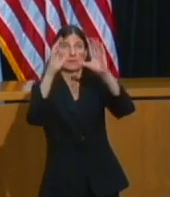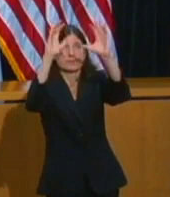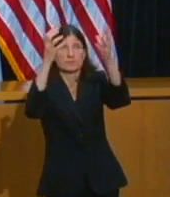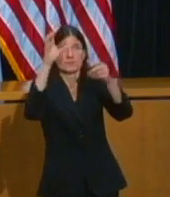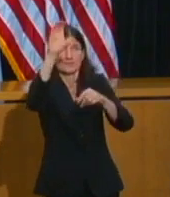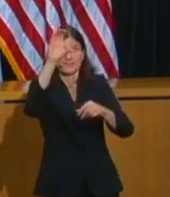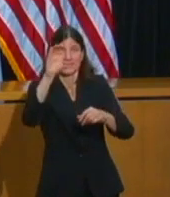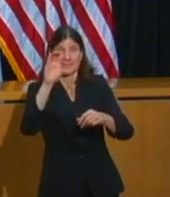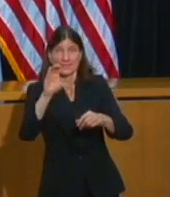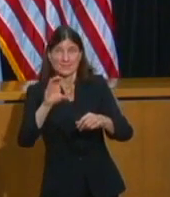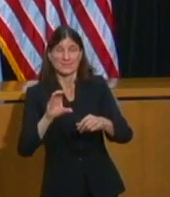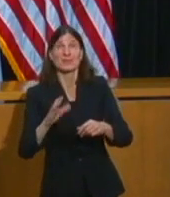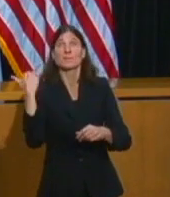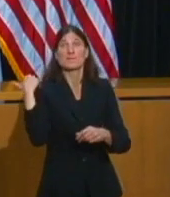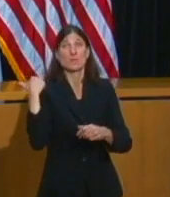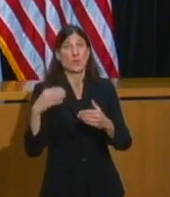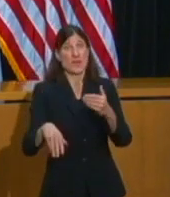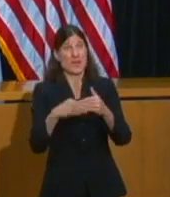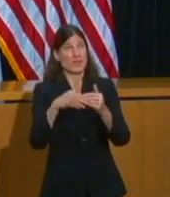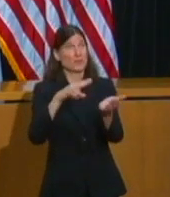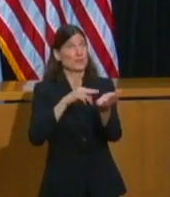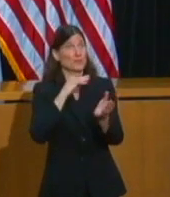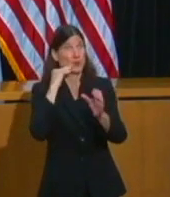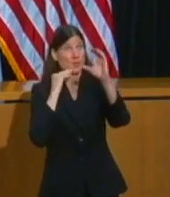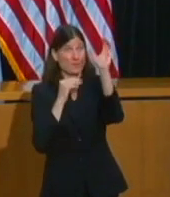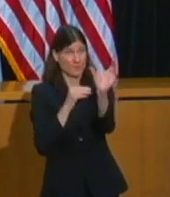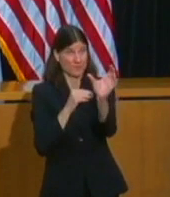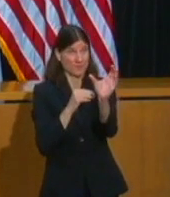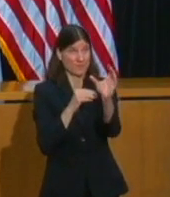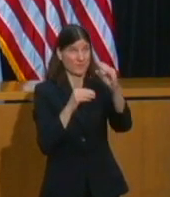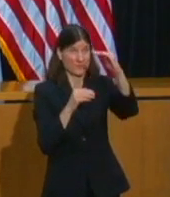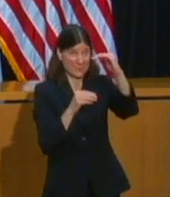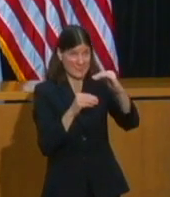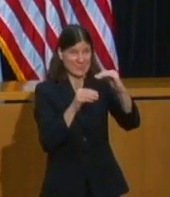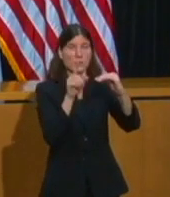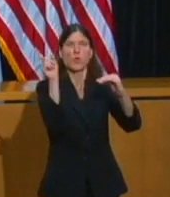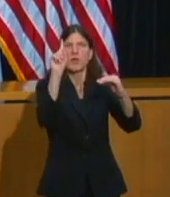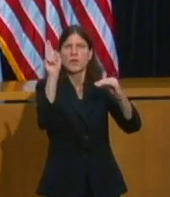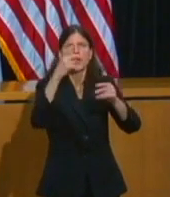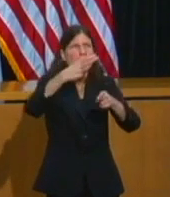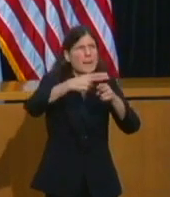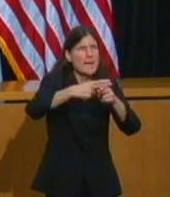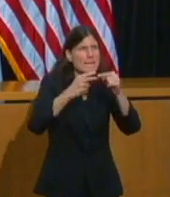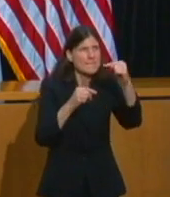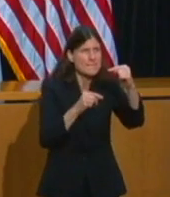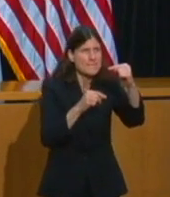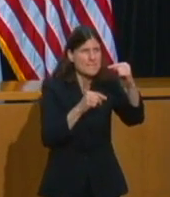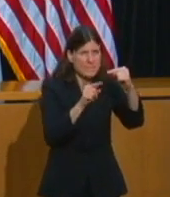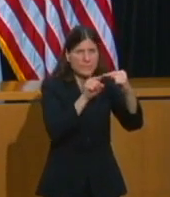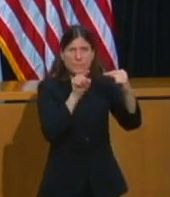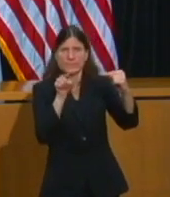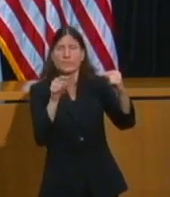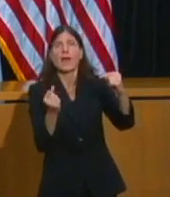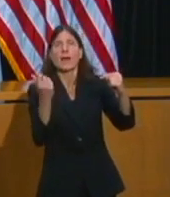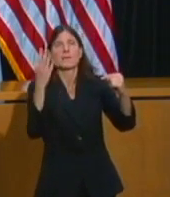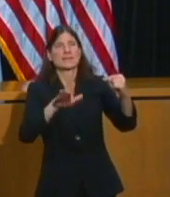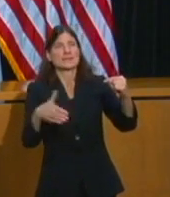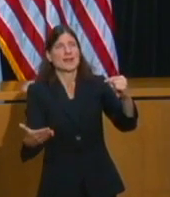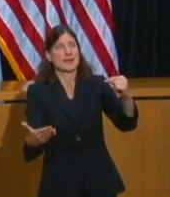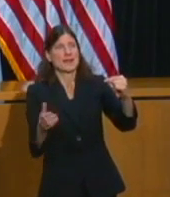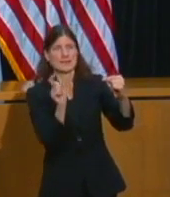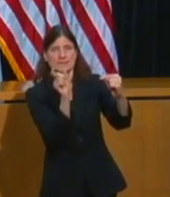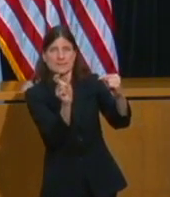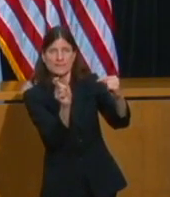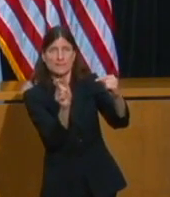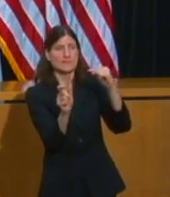There are, and as I said at the end of my remarks, there are a group of So second round, right now we have a smaller